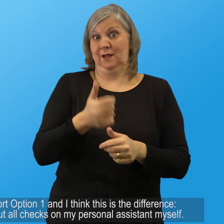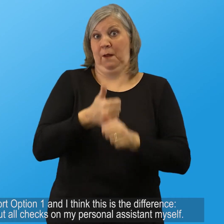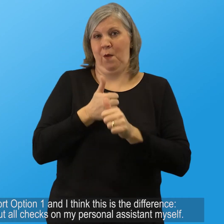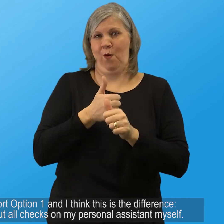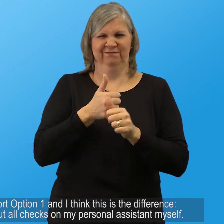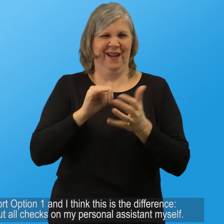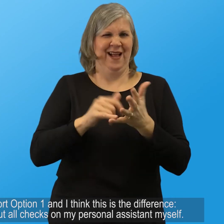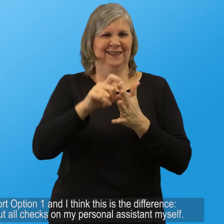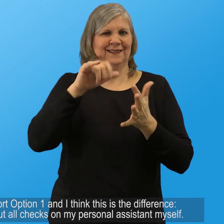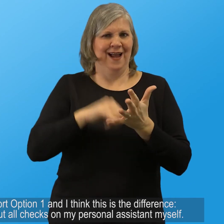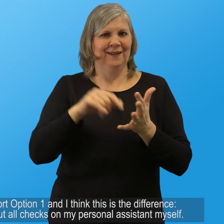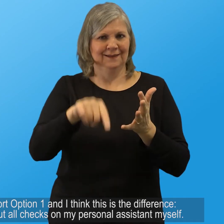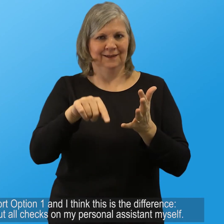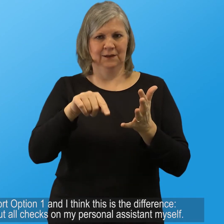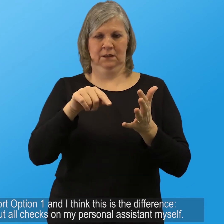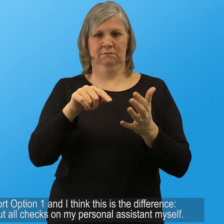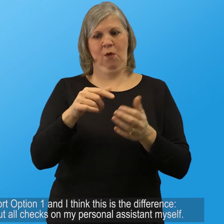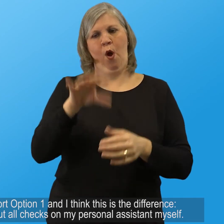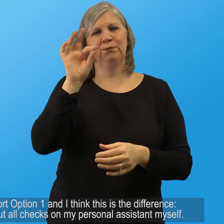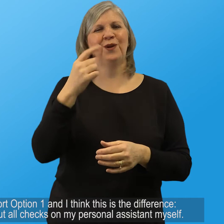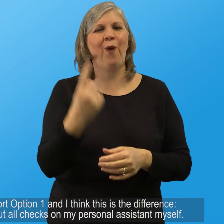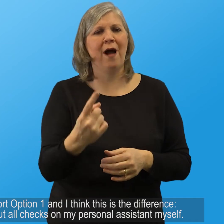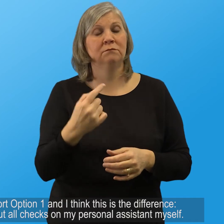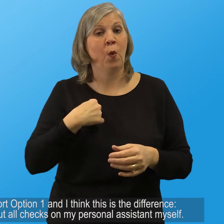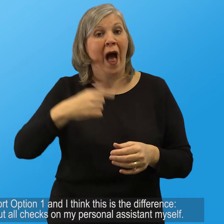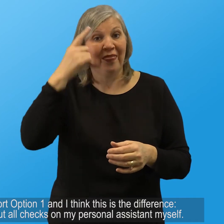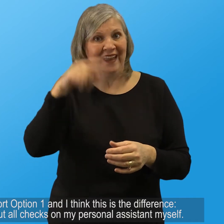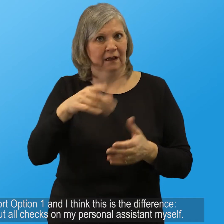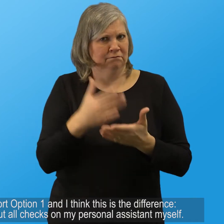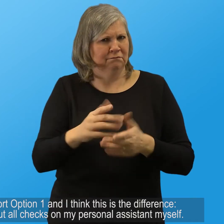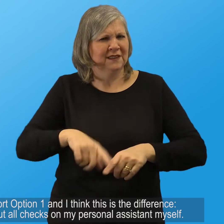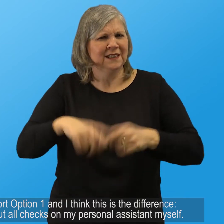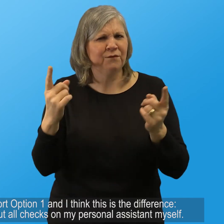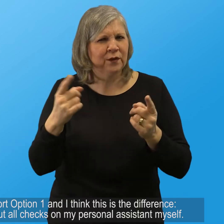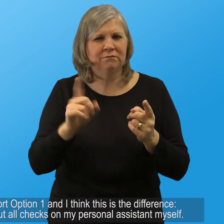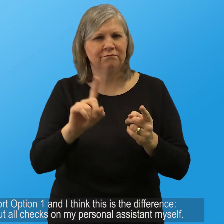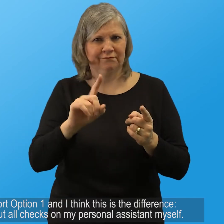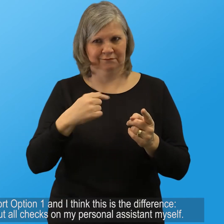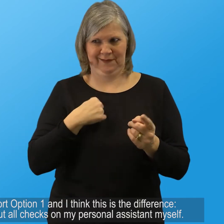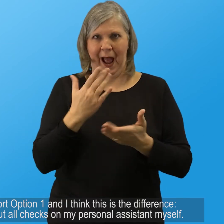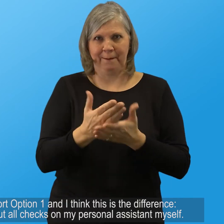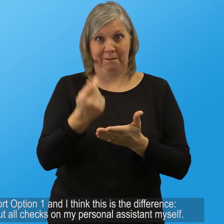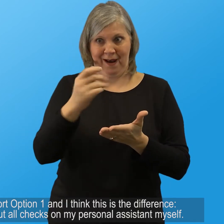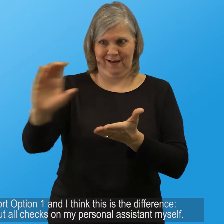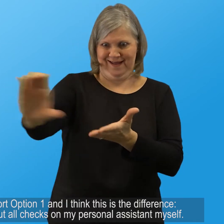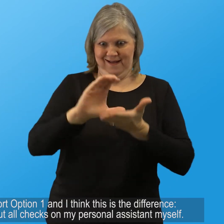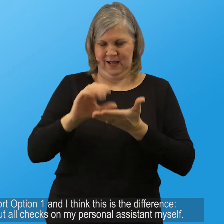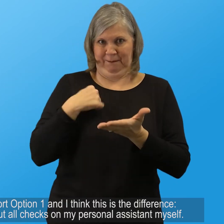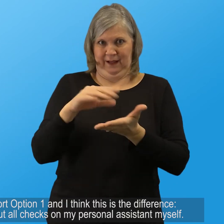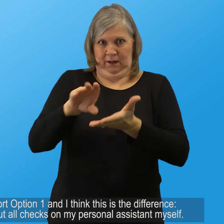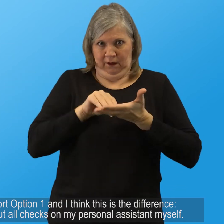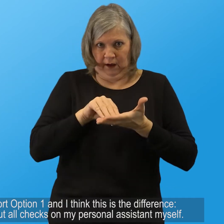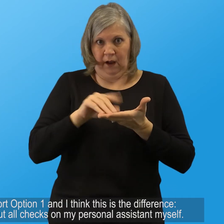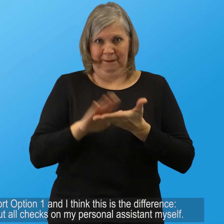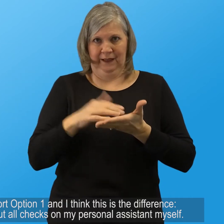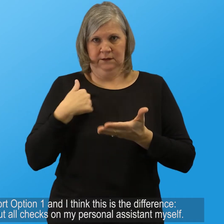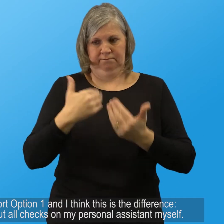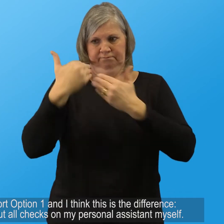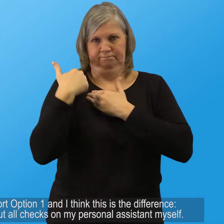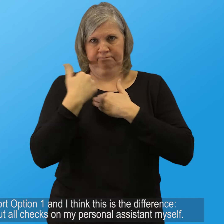I receive self-directed support option 1, and I think this is the difference. I am paid directly and carried out all checks on